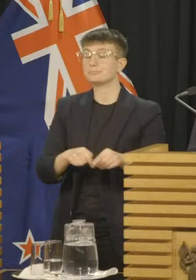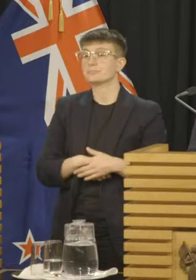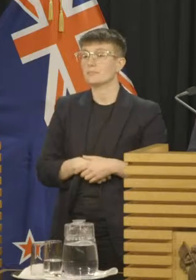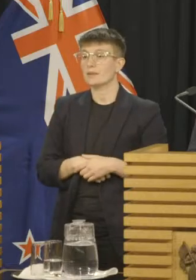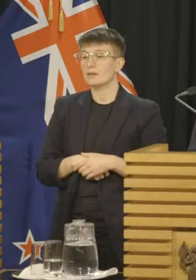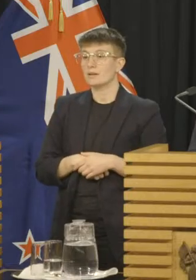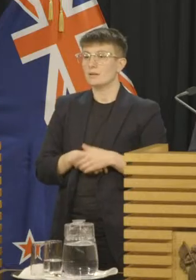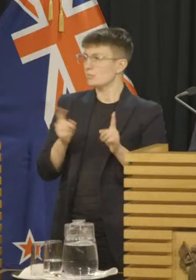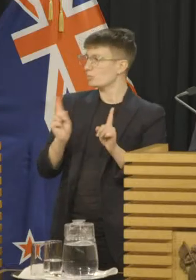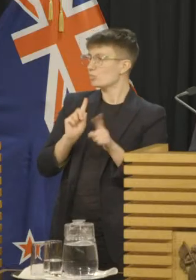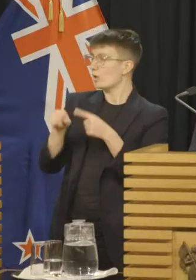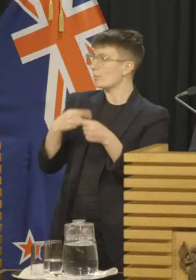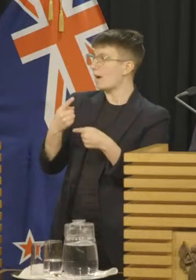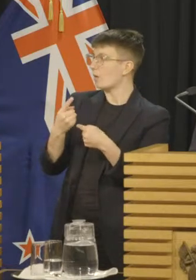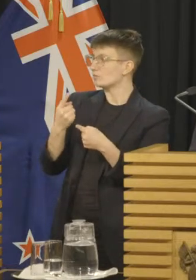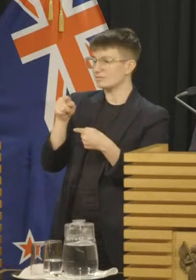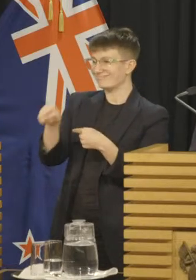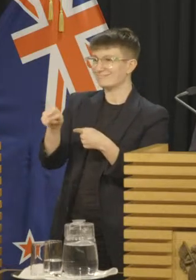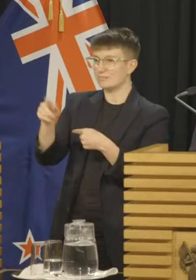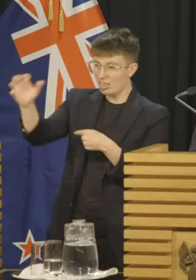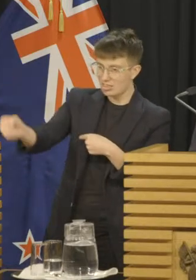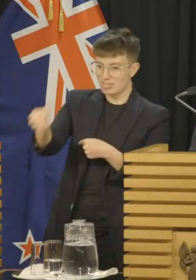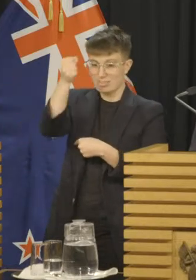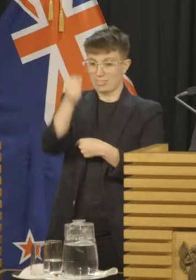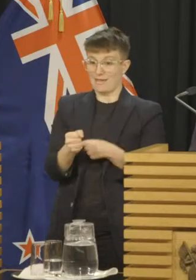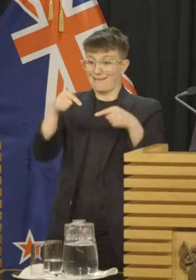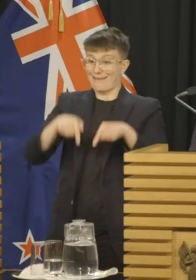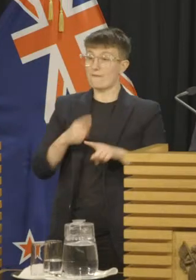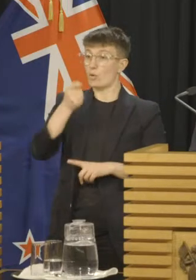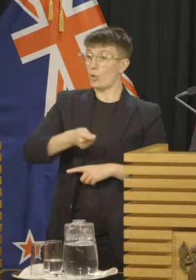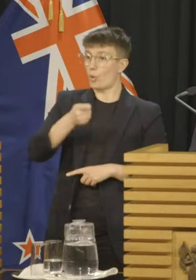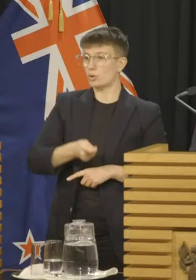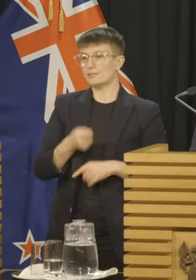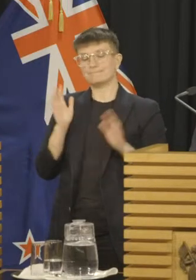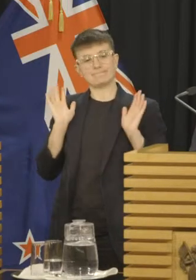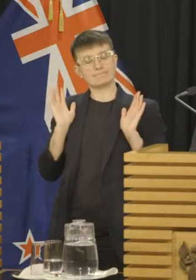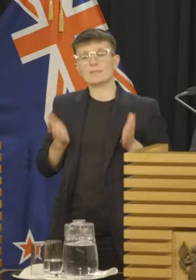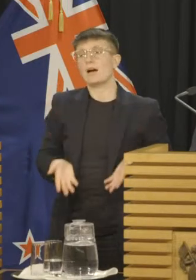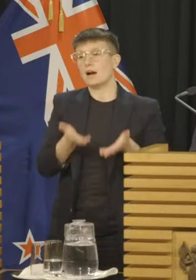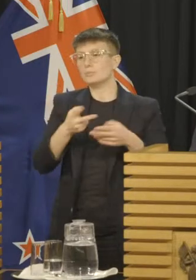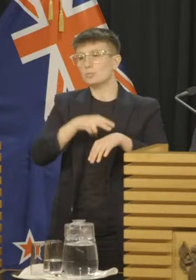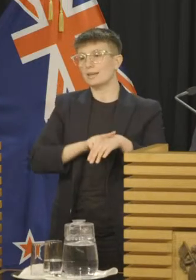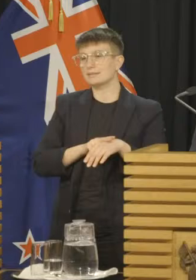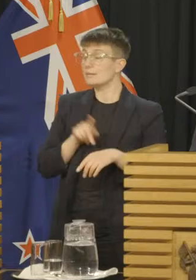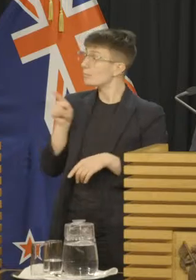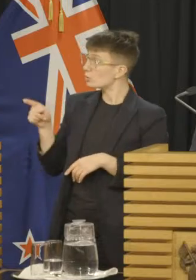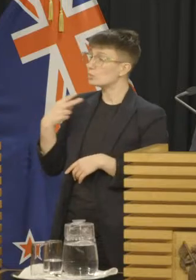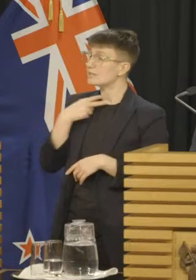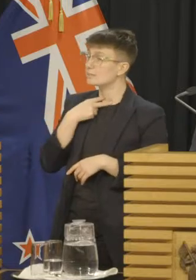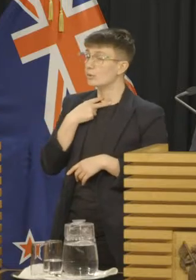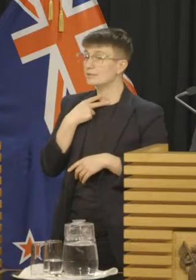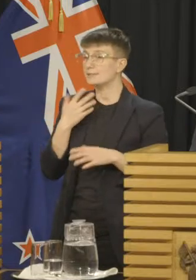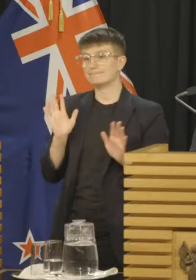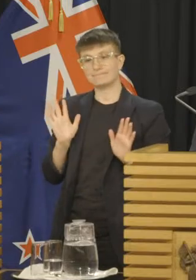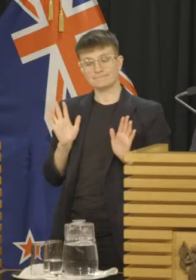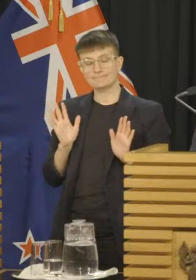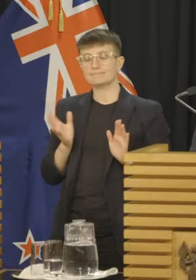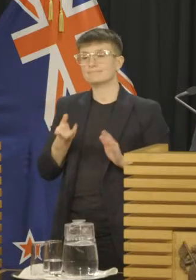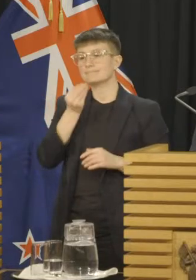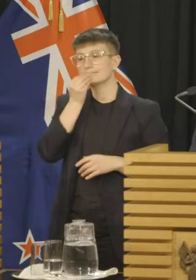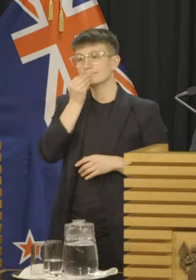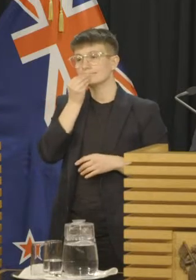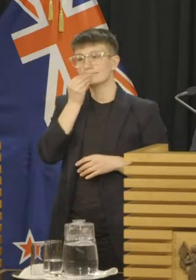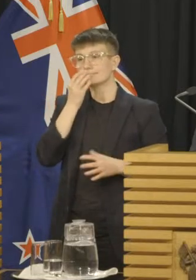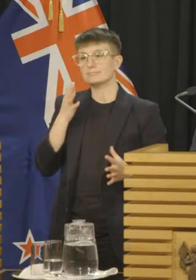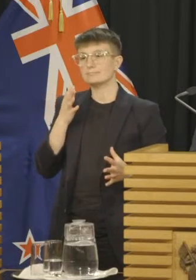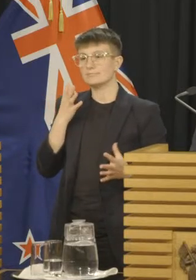Ultimately, that is a question and a matter for them regardless. Disappointed in the response, though? As I've already said, I don't believe this